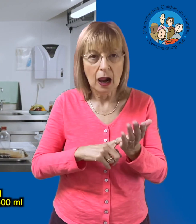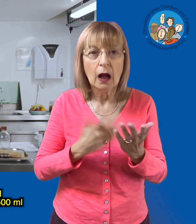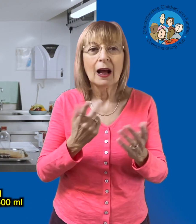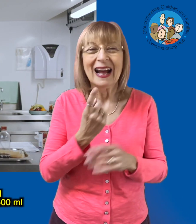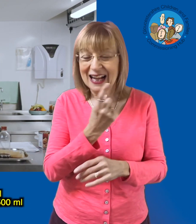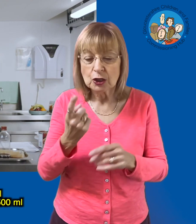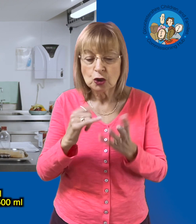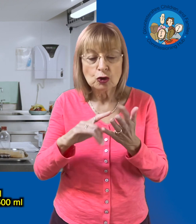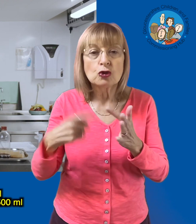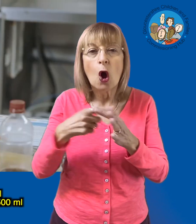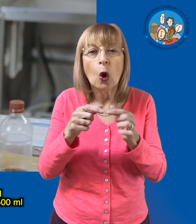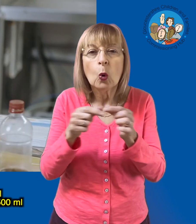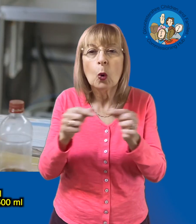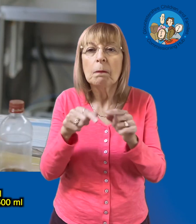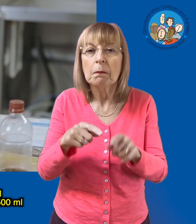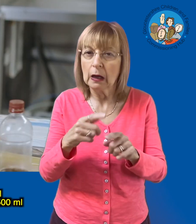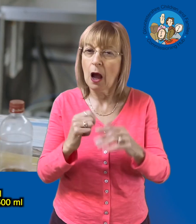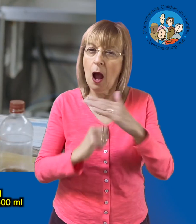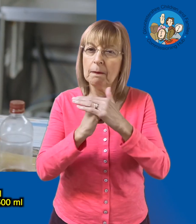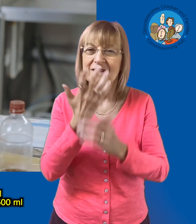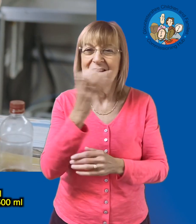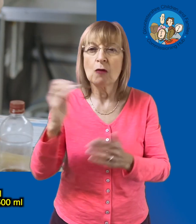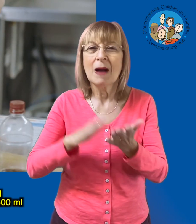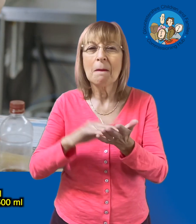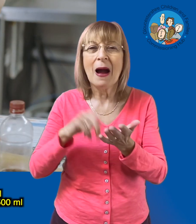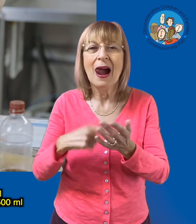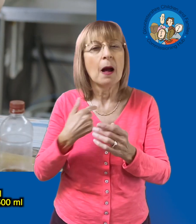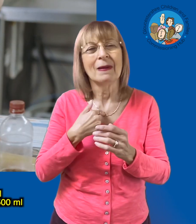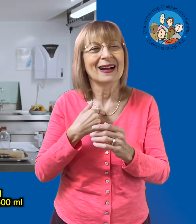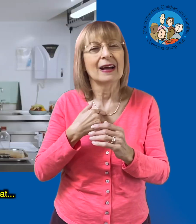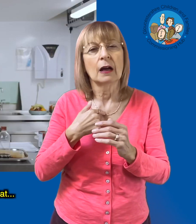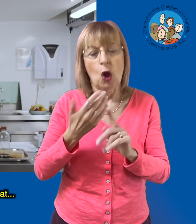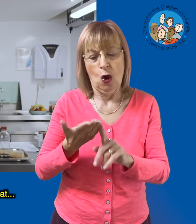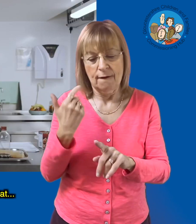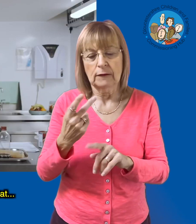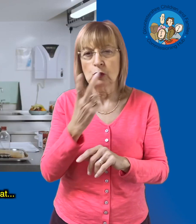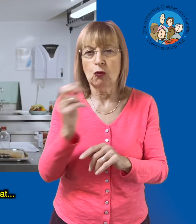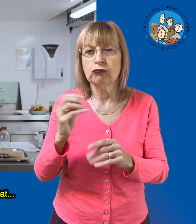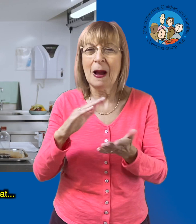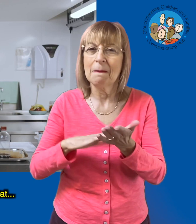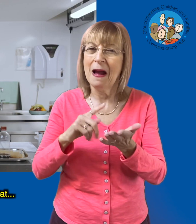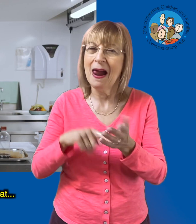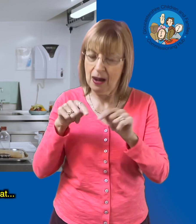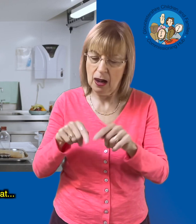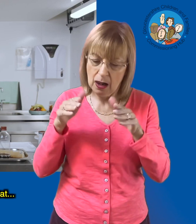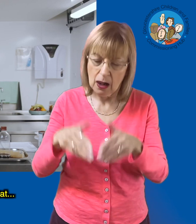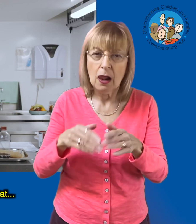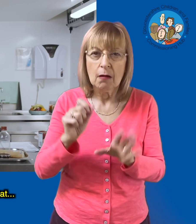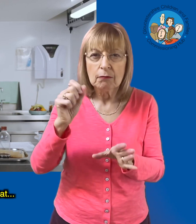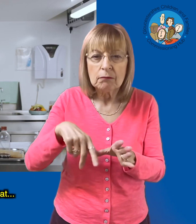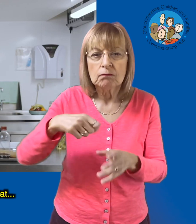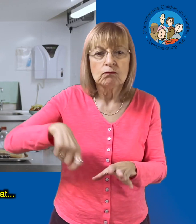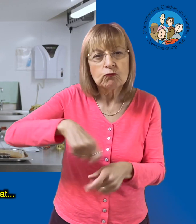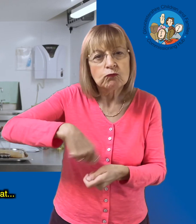need 200 mils. So each stock cube roughly makes up about 500 mils. So I'm just going to measure off 200